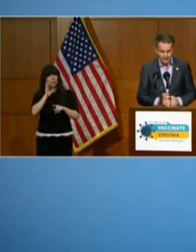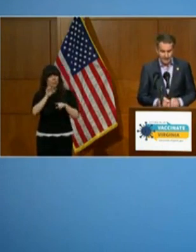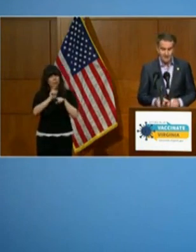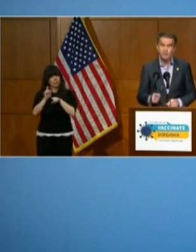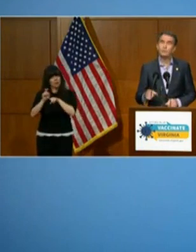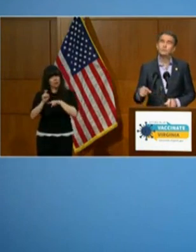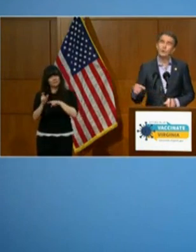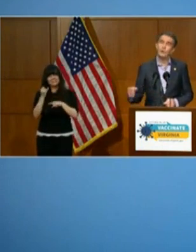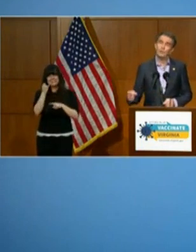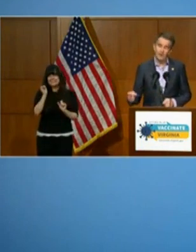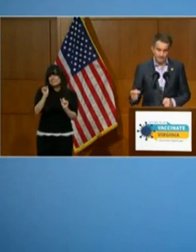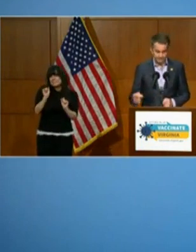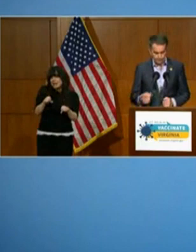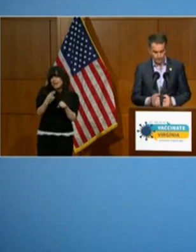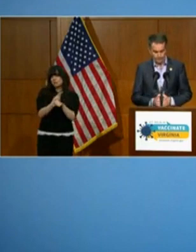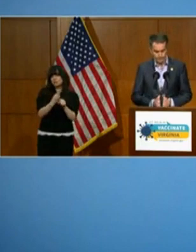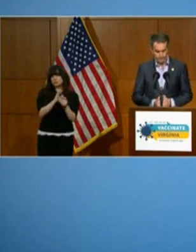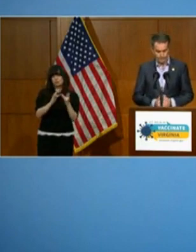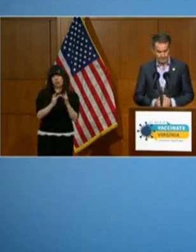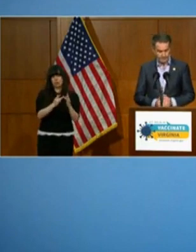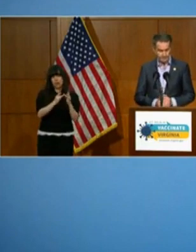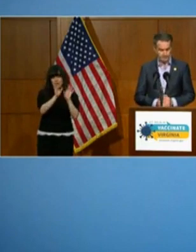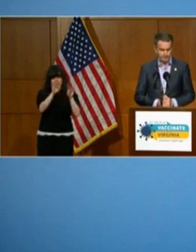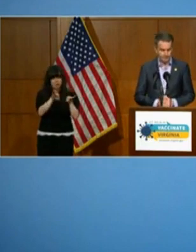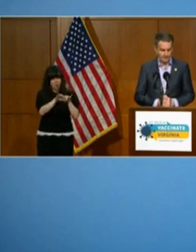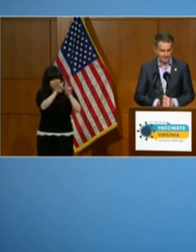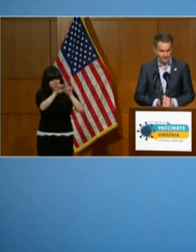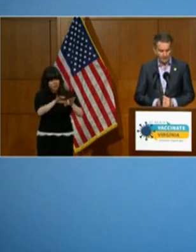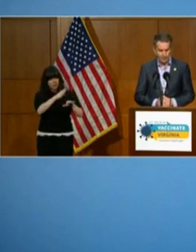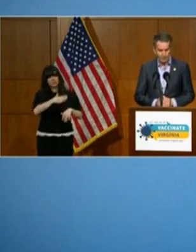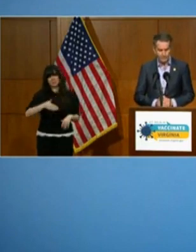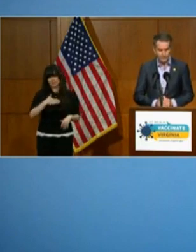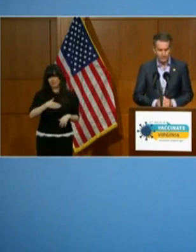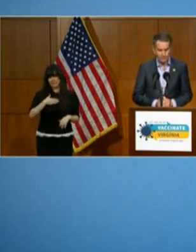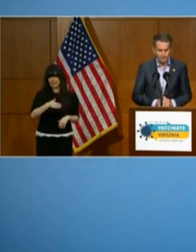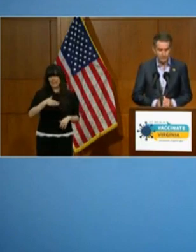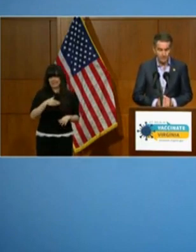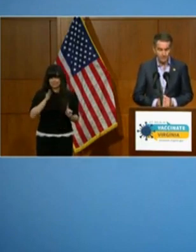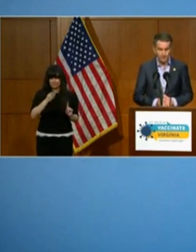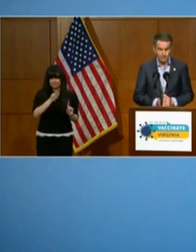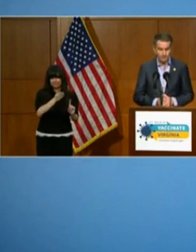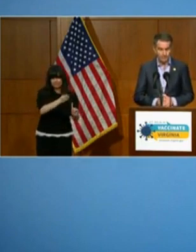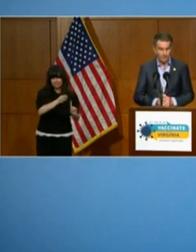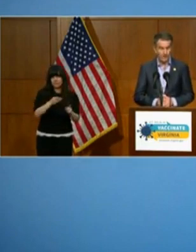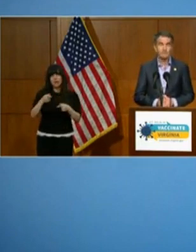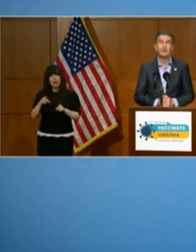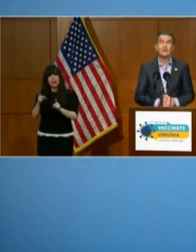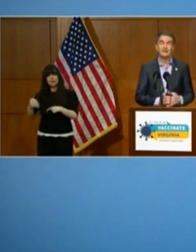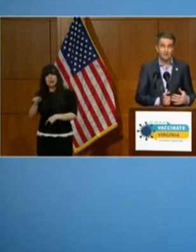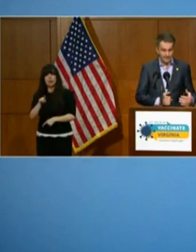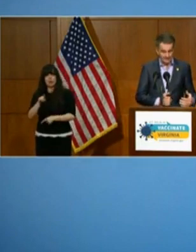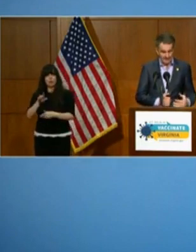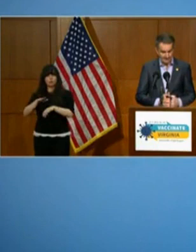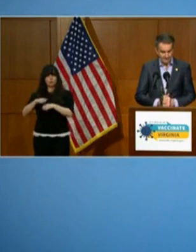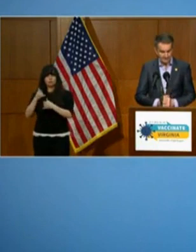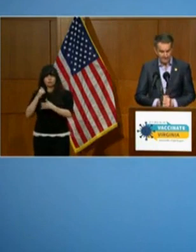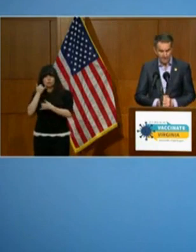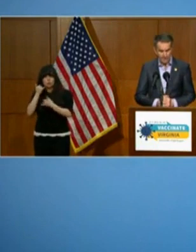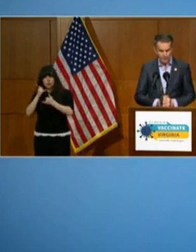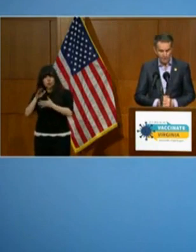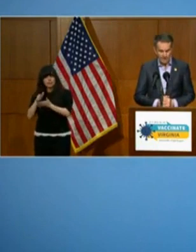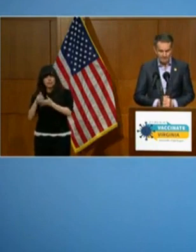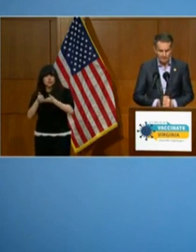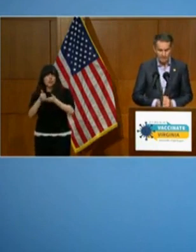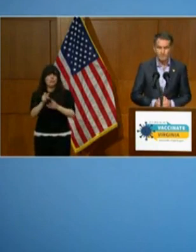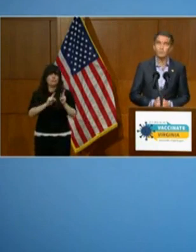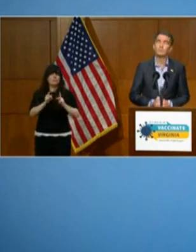you can use the online form, please do so, and let our call centers workers help those who don't have internet access or